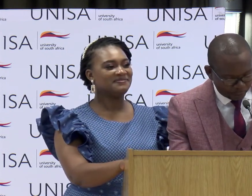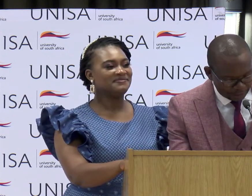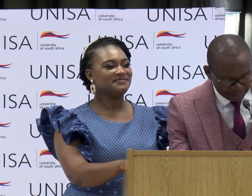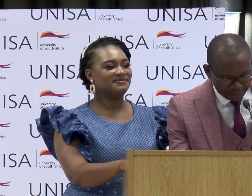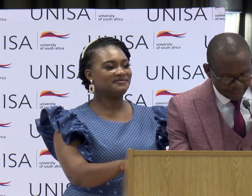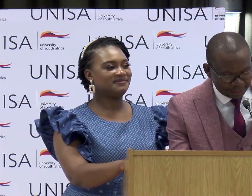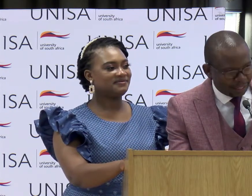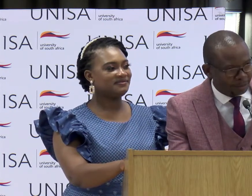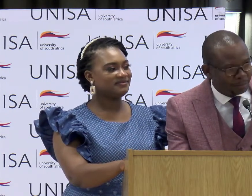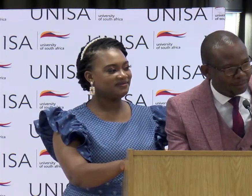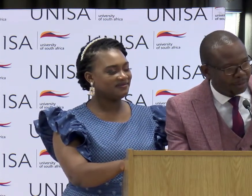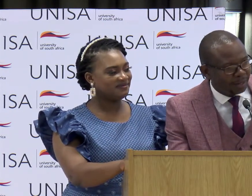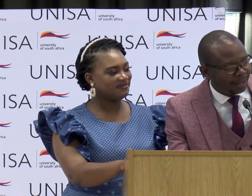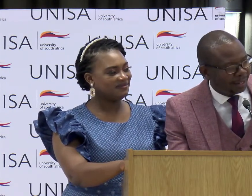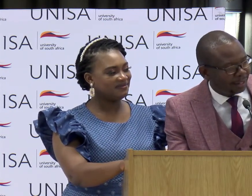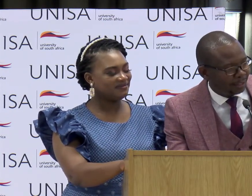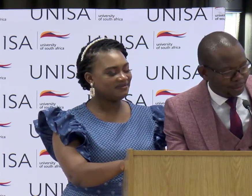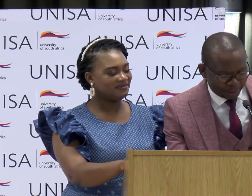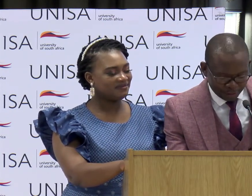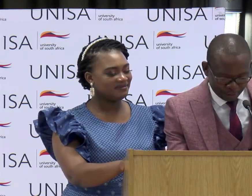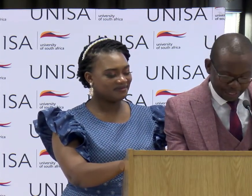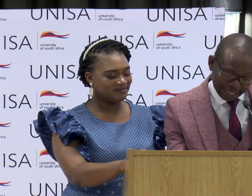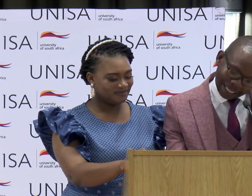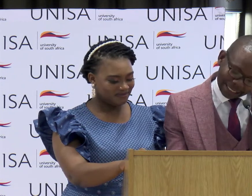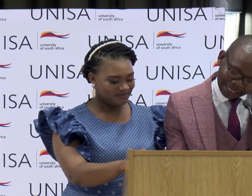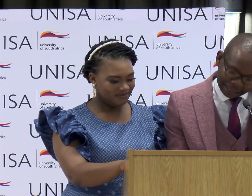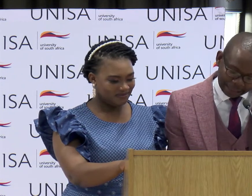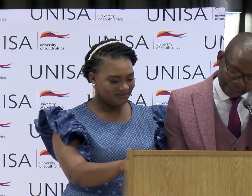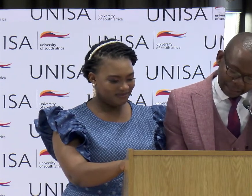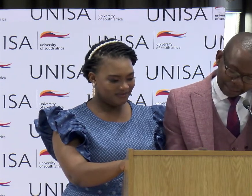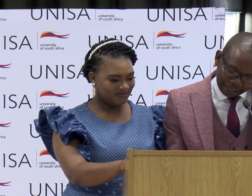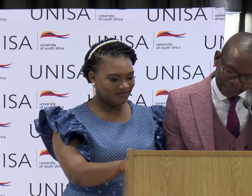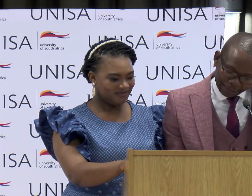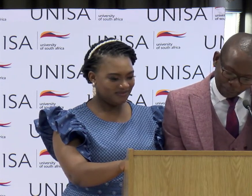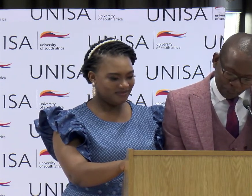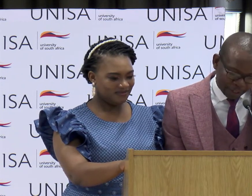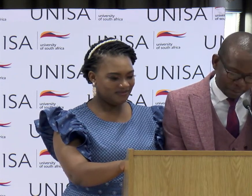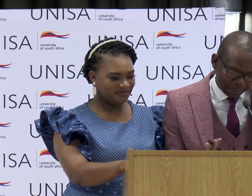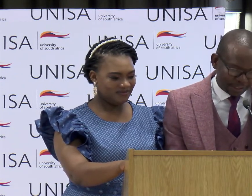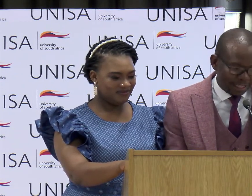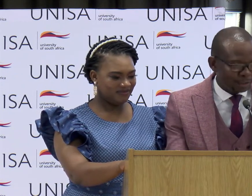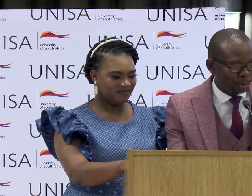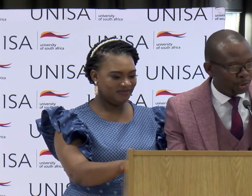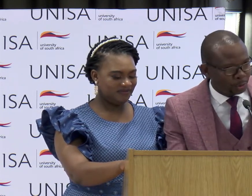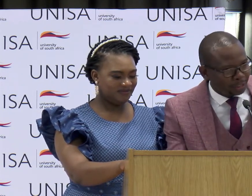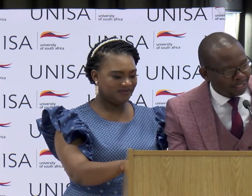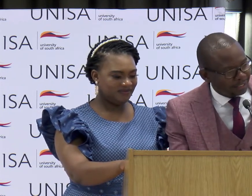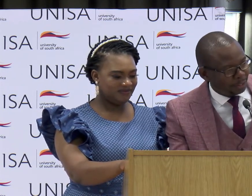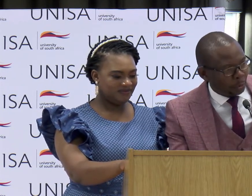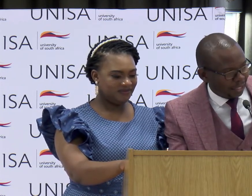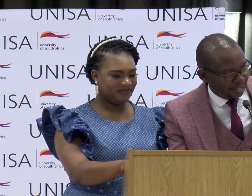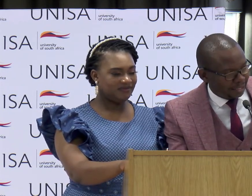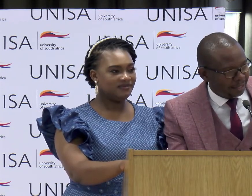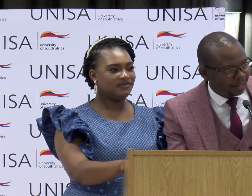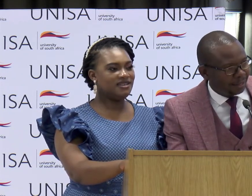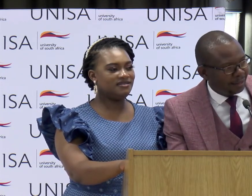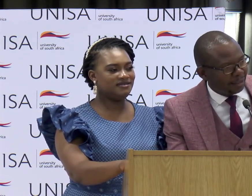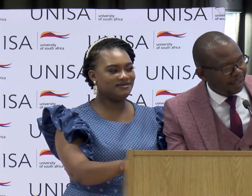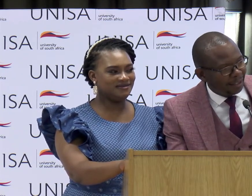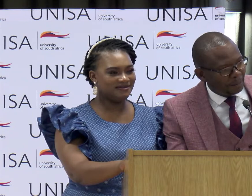the poet, then came Dr. Nokel. I see that the program does not show that